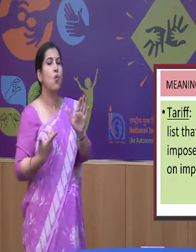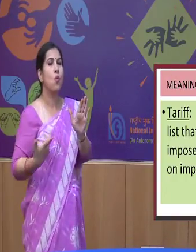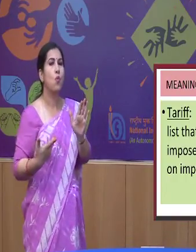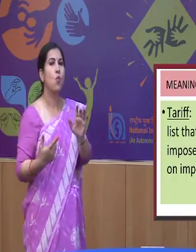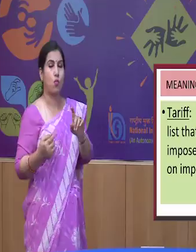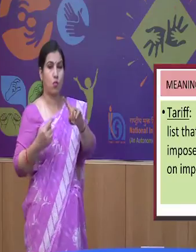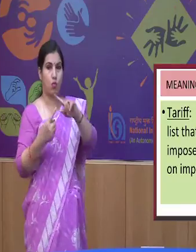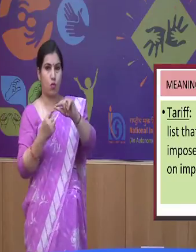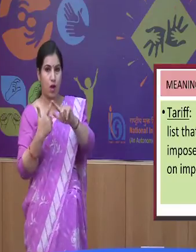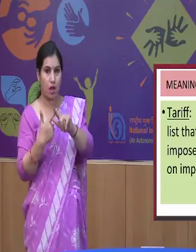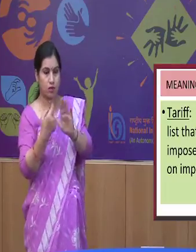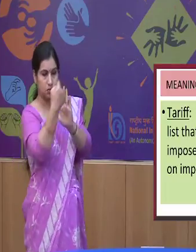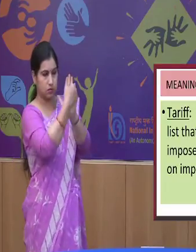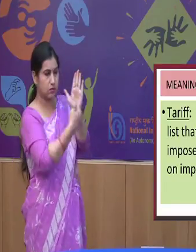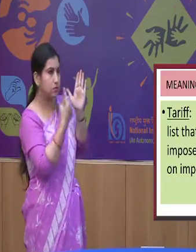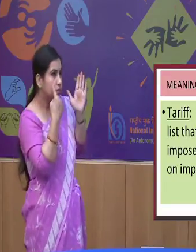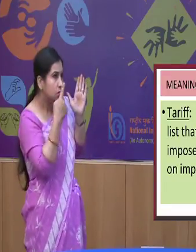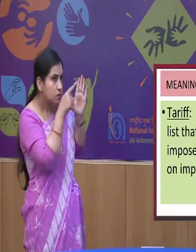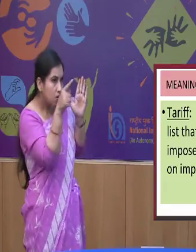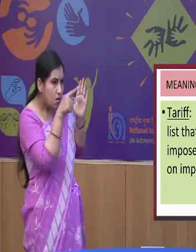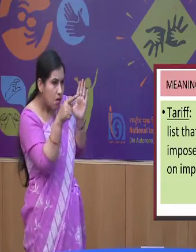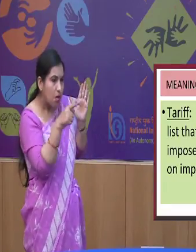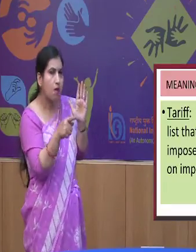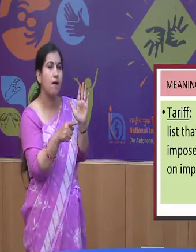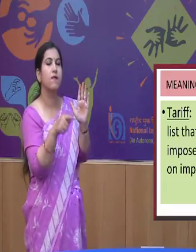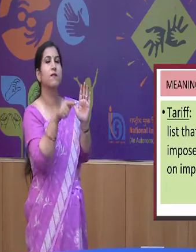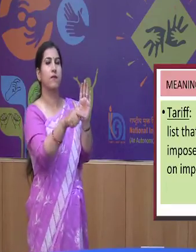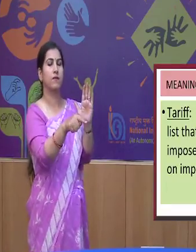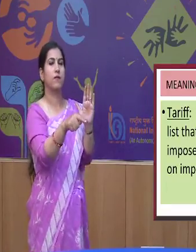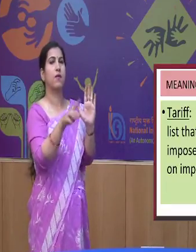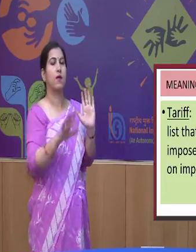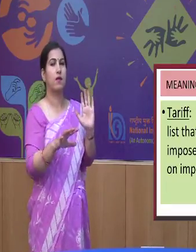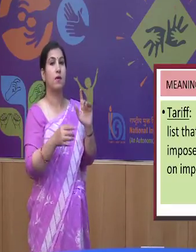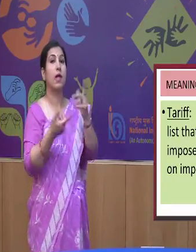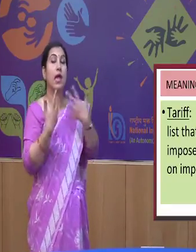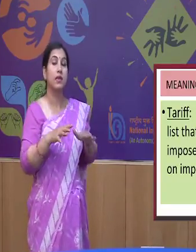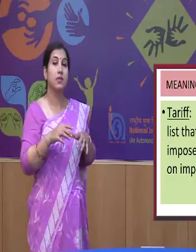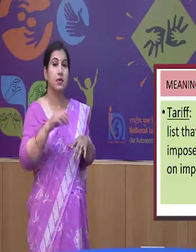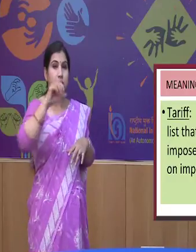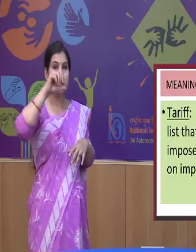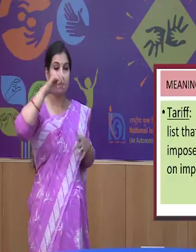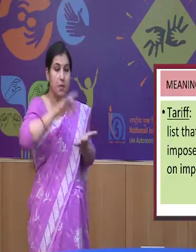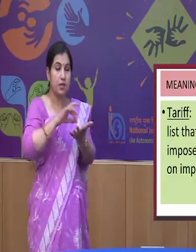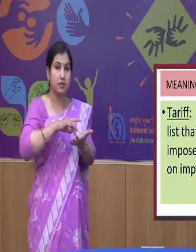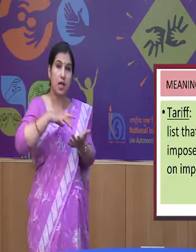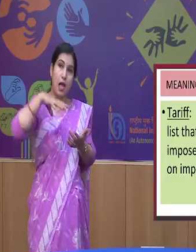duties imposed by a government on imports or export.